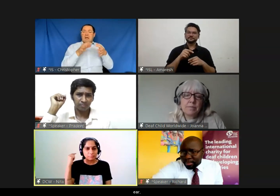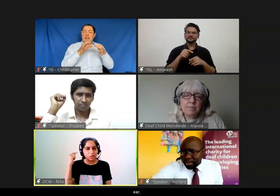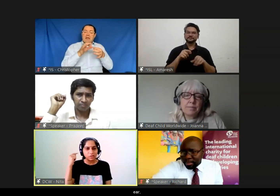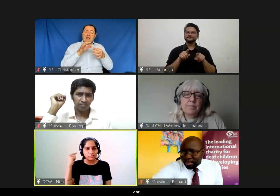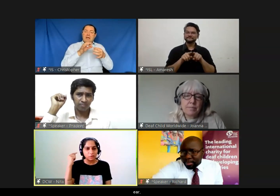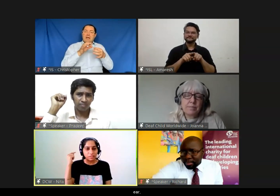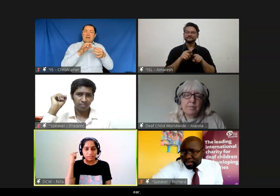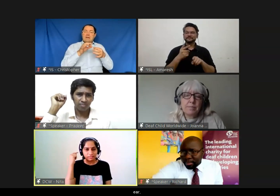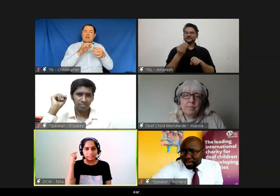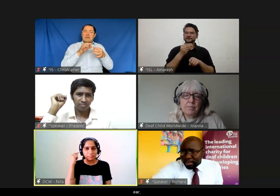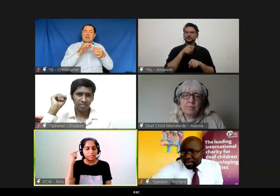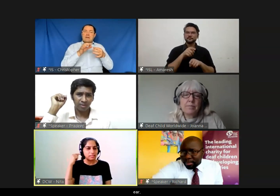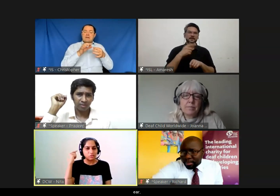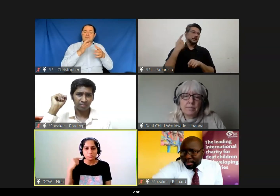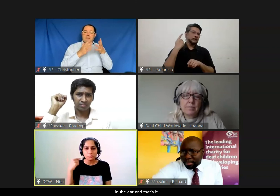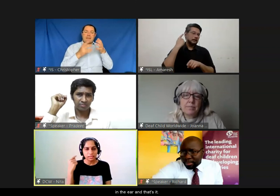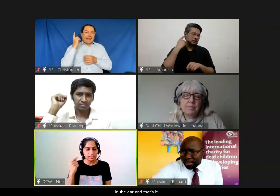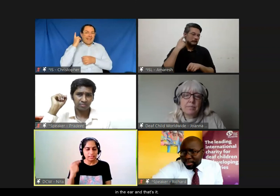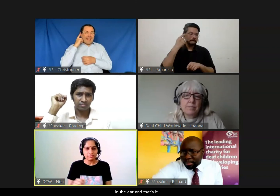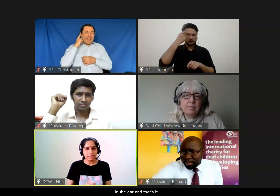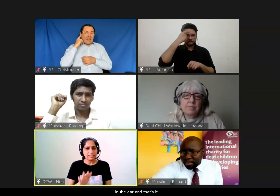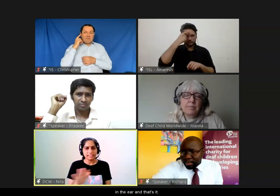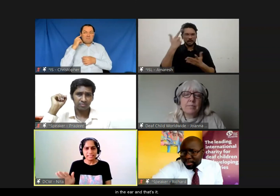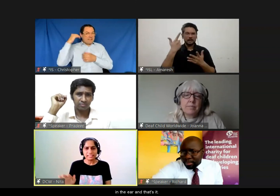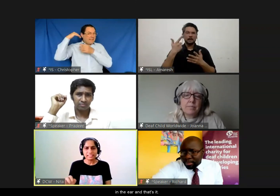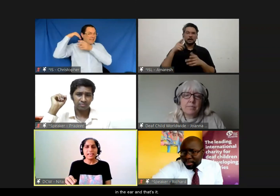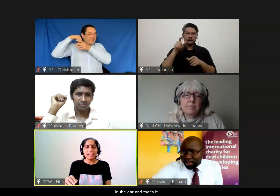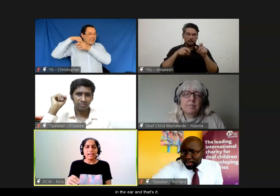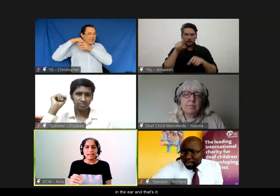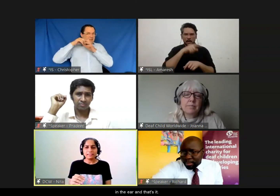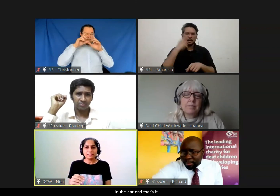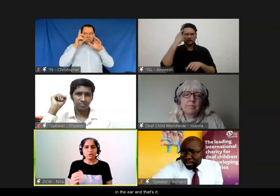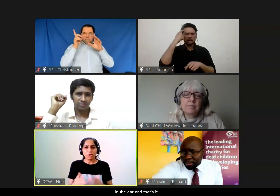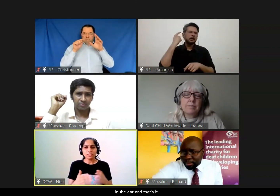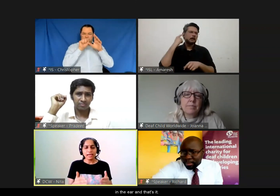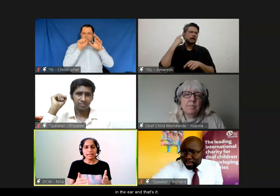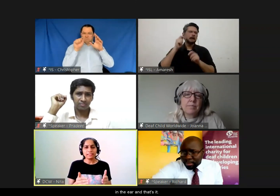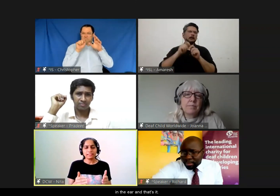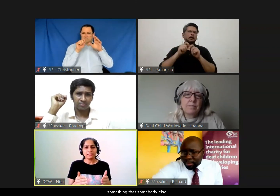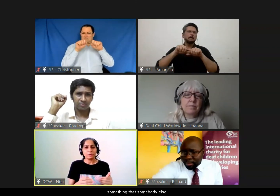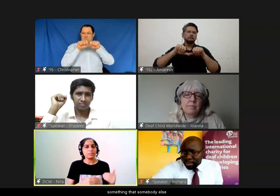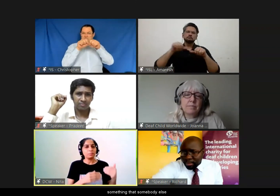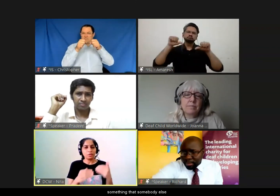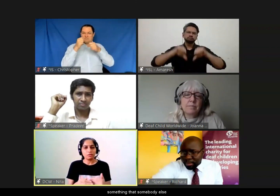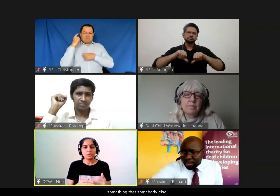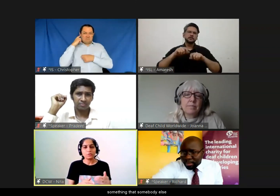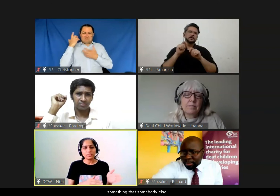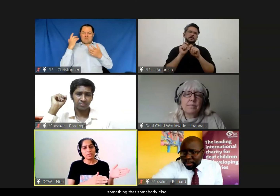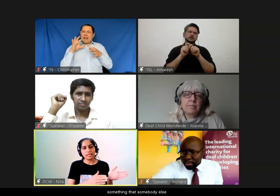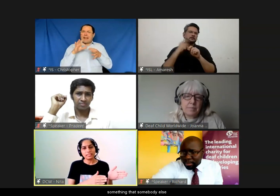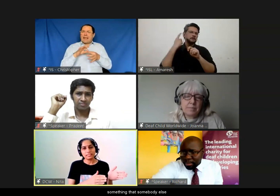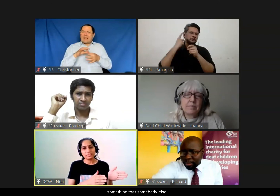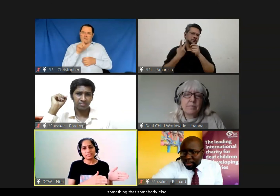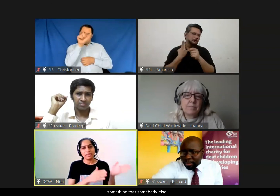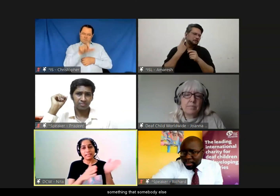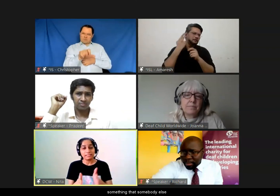deficiencies because of the ear, something that is not working in the ear, and that's it. And not as some curse or something